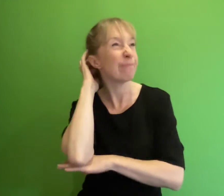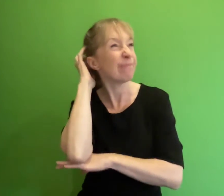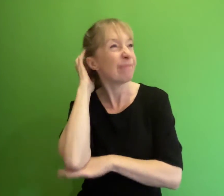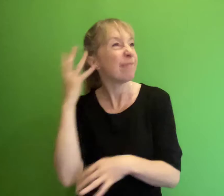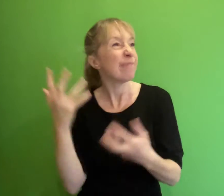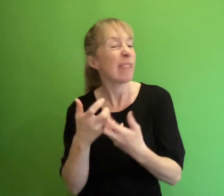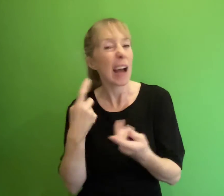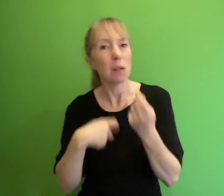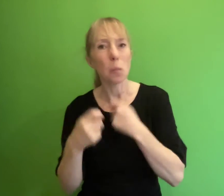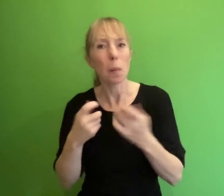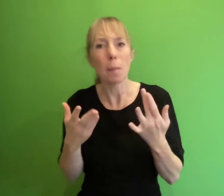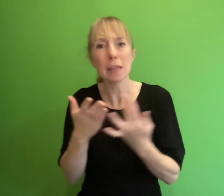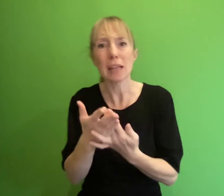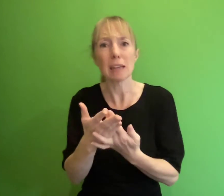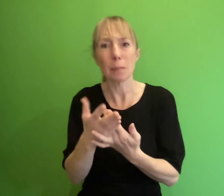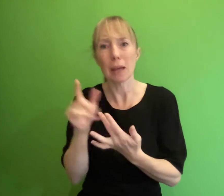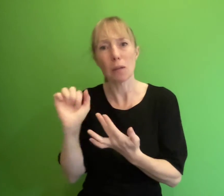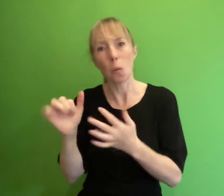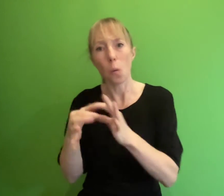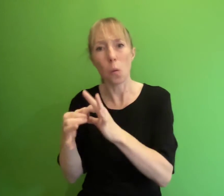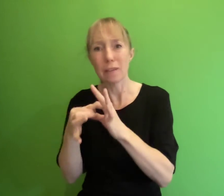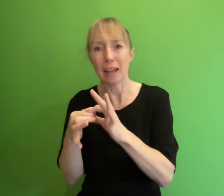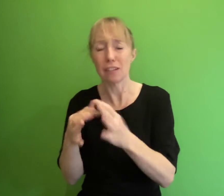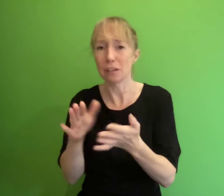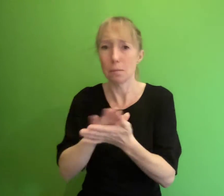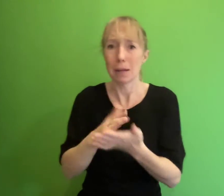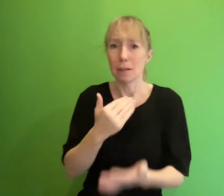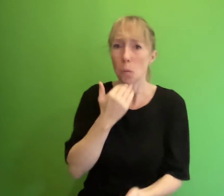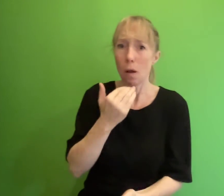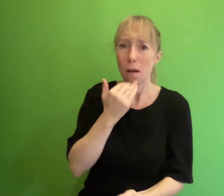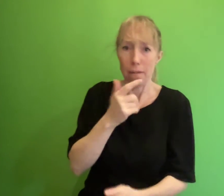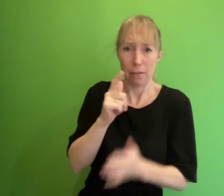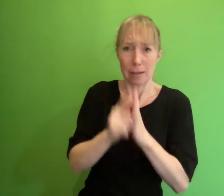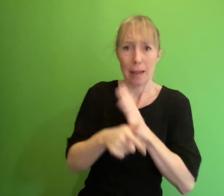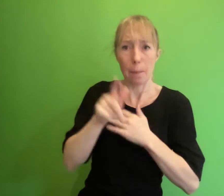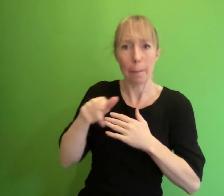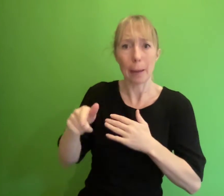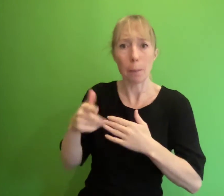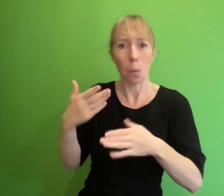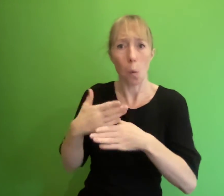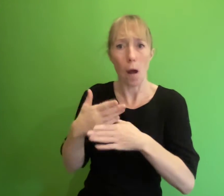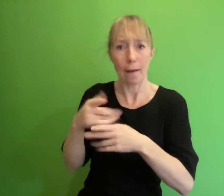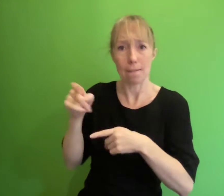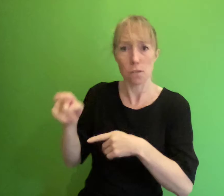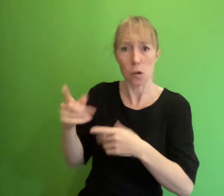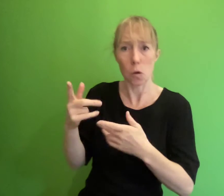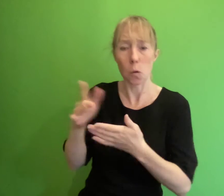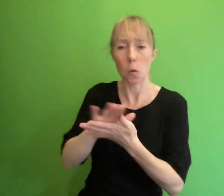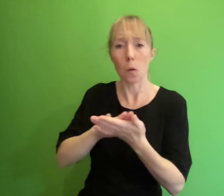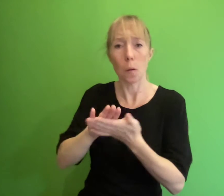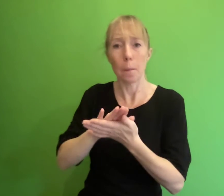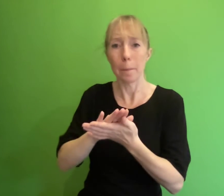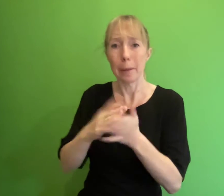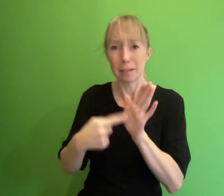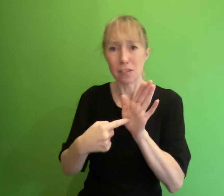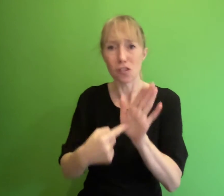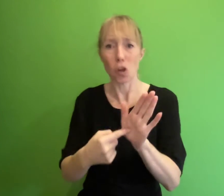accessible, and there aren't enough disabled people on staff, this shines the light on maybe the lack of